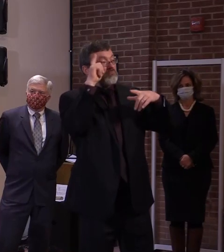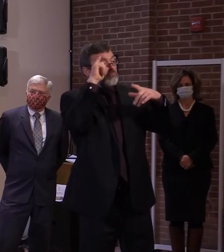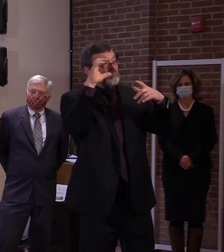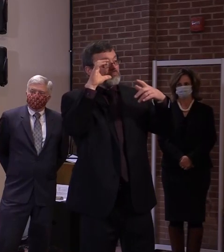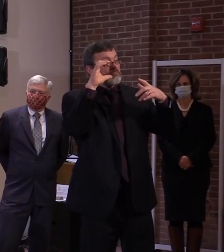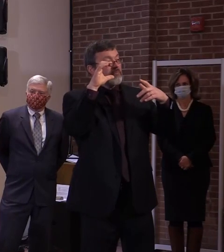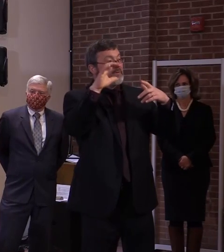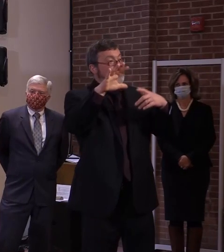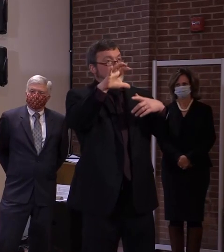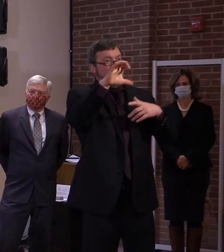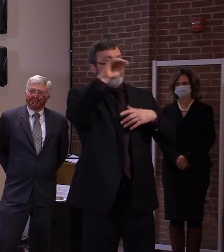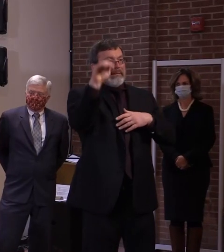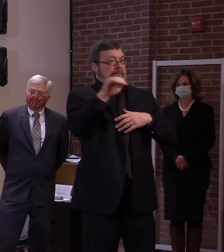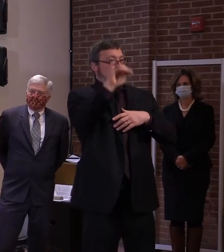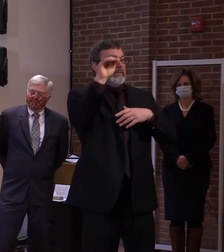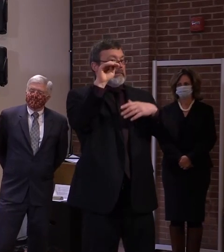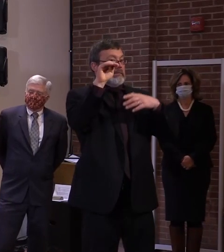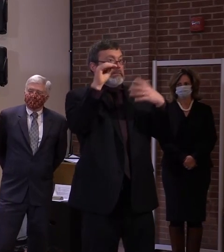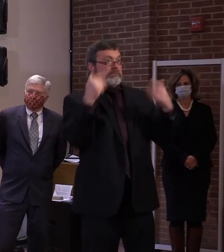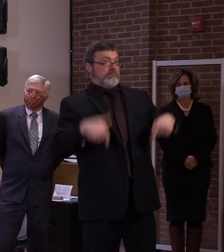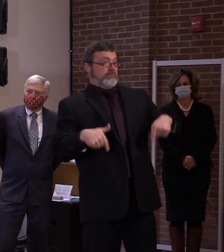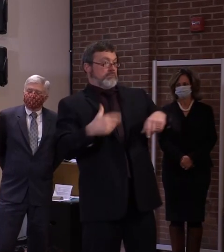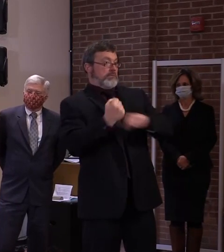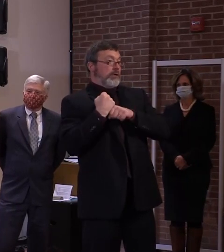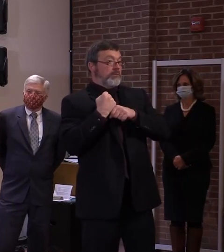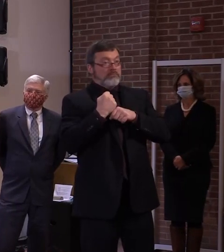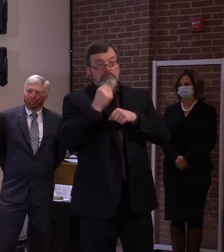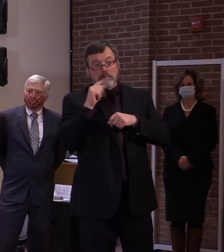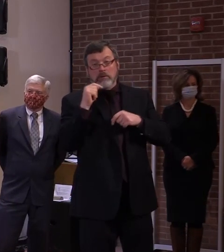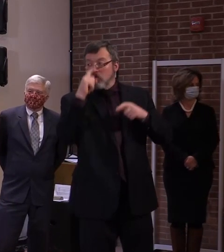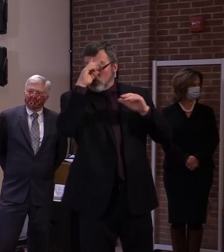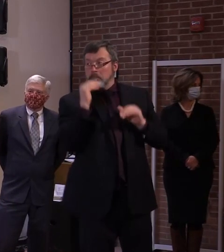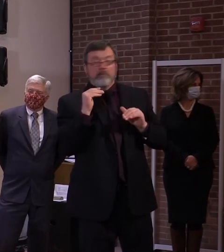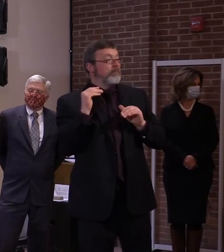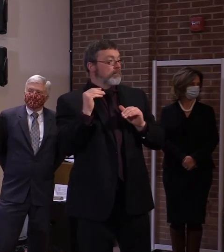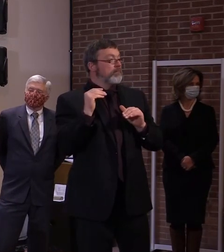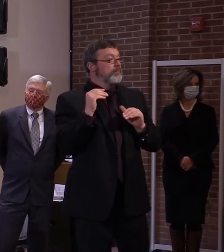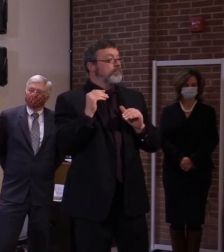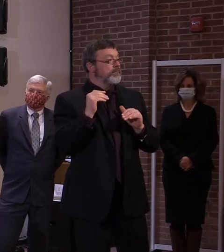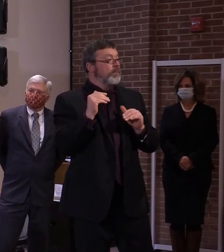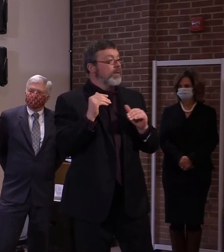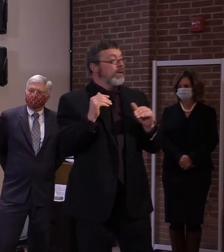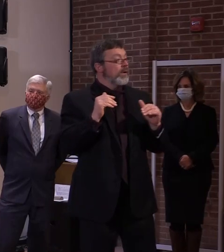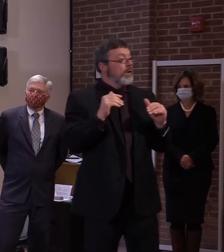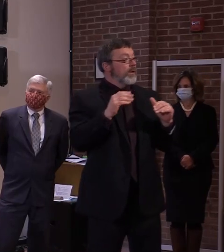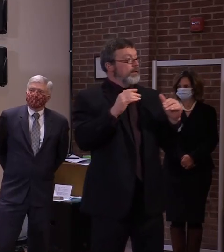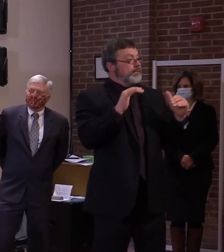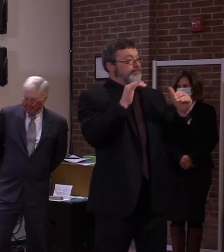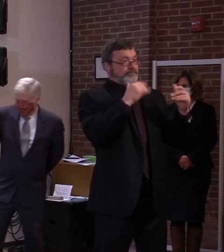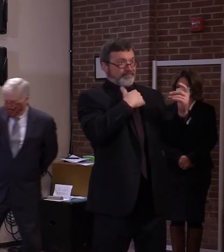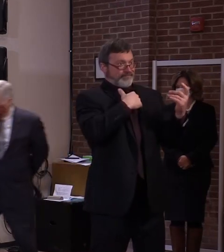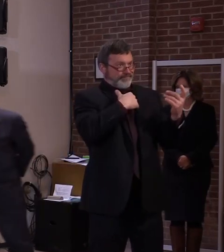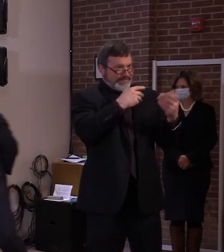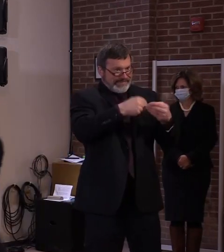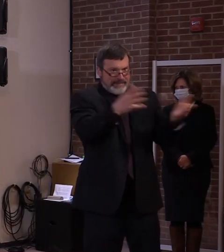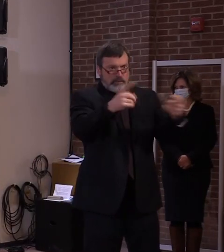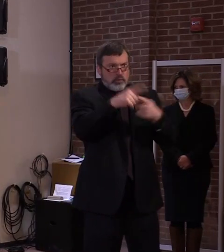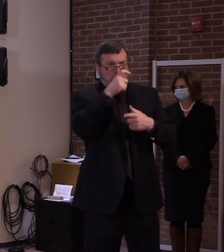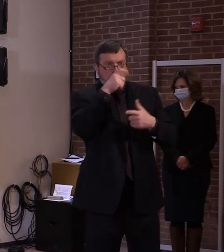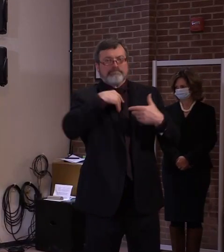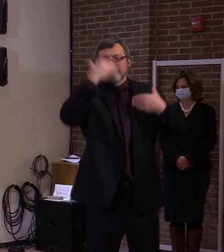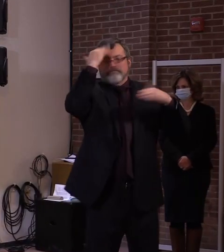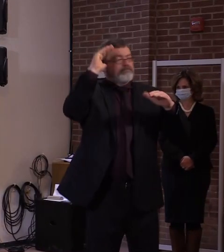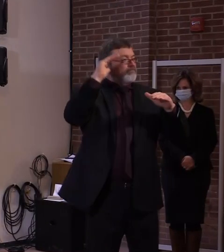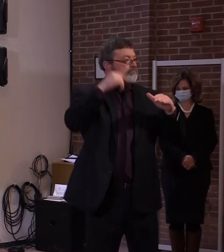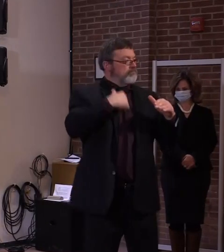the details of that at this point either, who they're going to be distributed to and how. Secretary Smith.